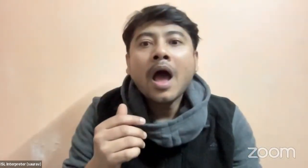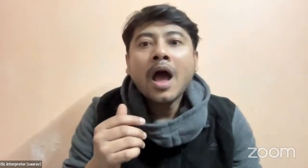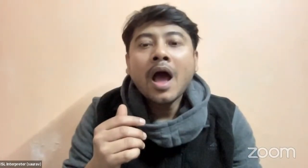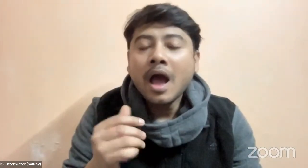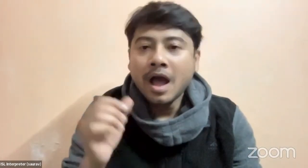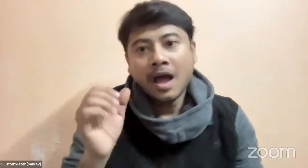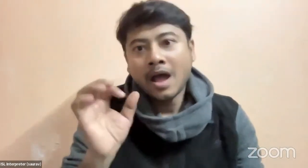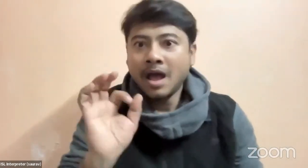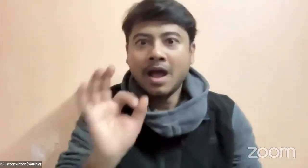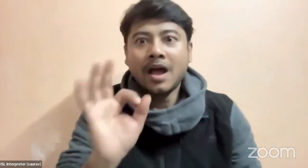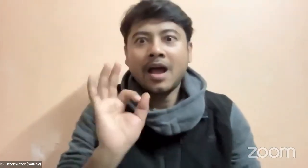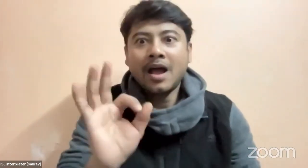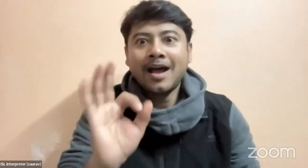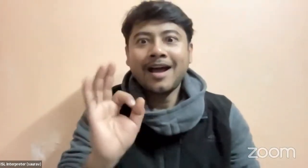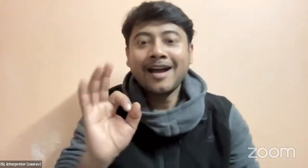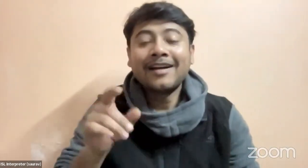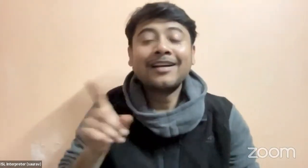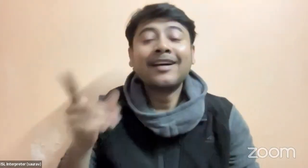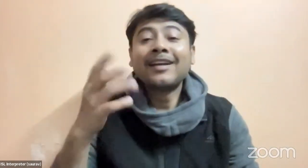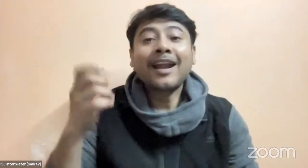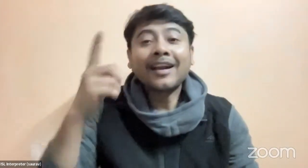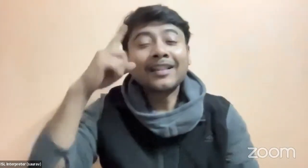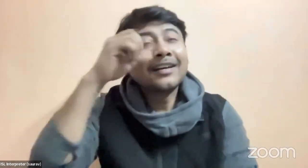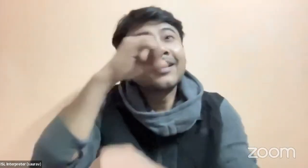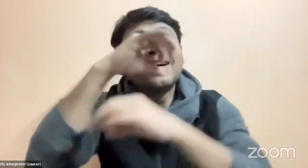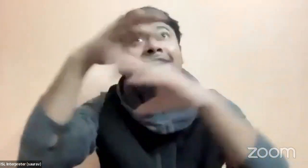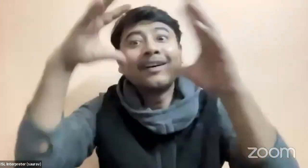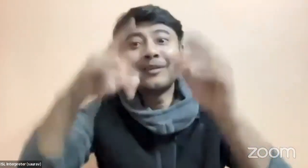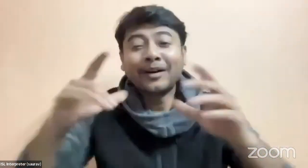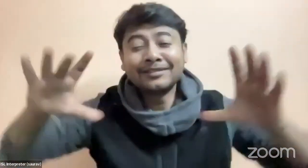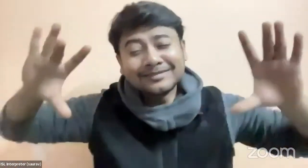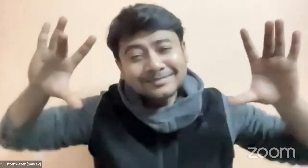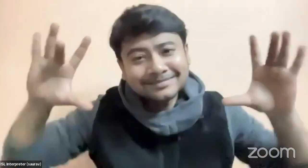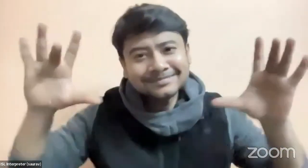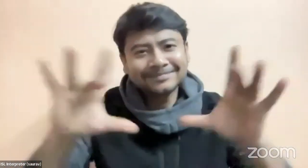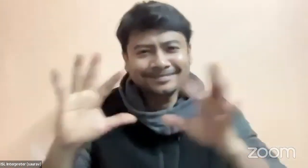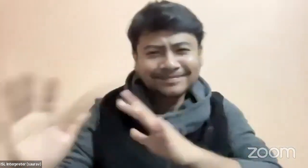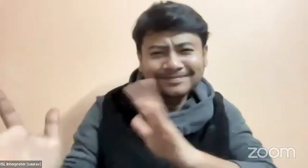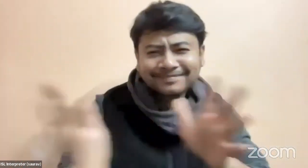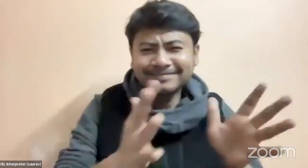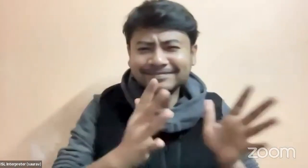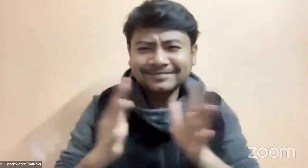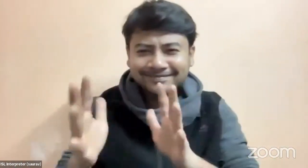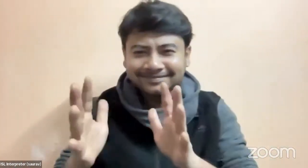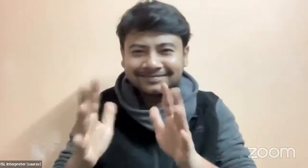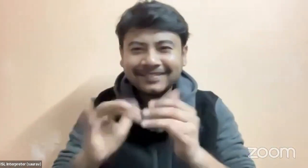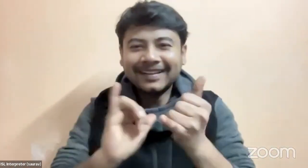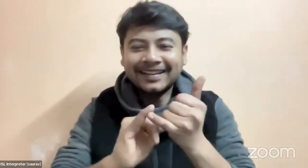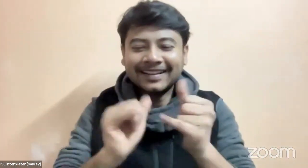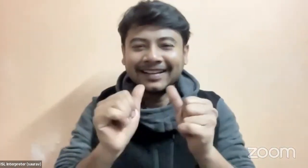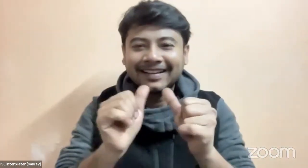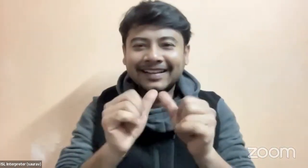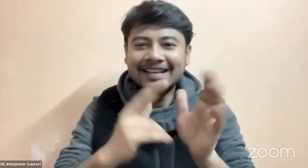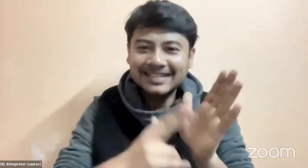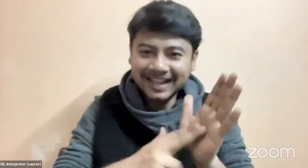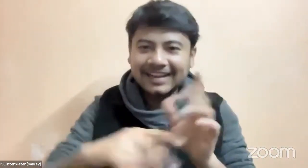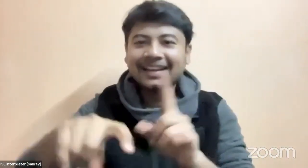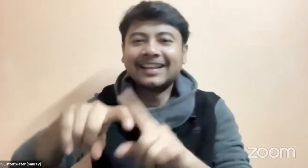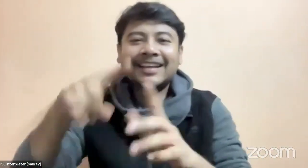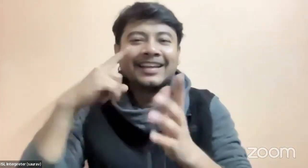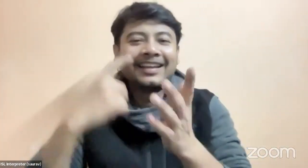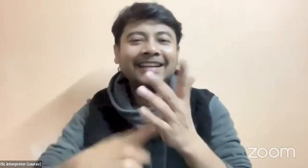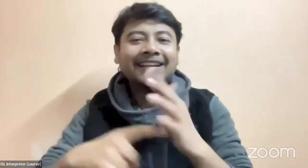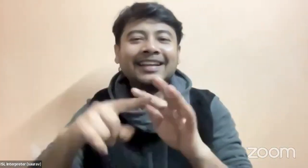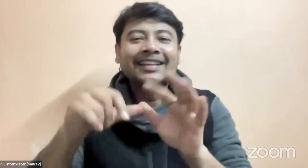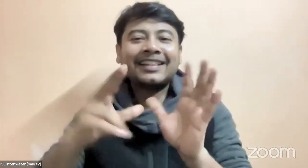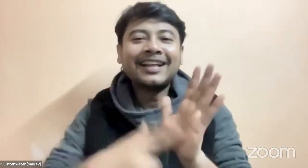holy name, is going to spread, I will call everyone from all different planets. So immediately